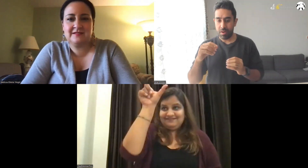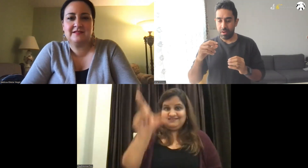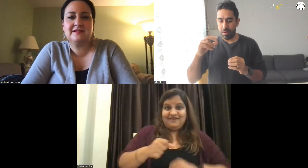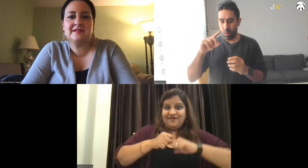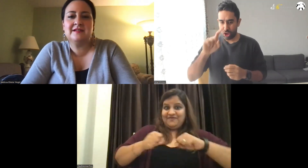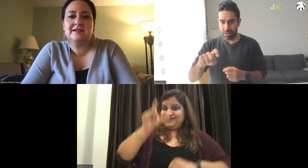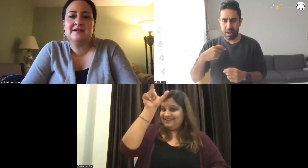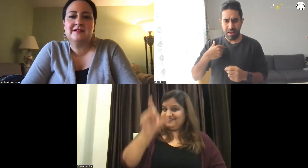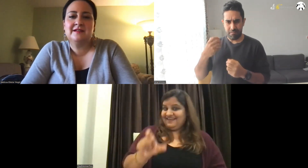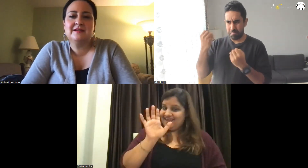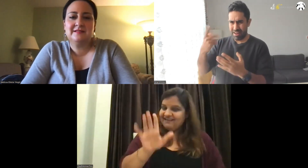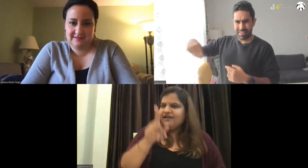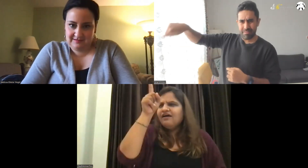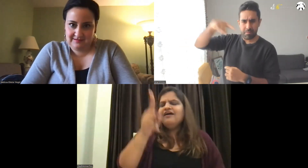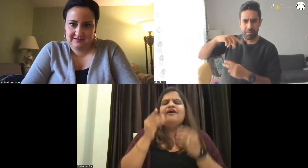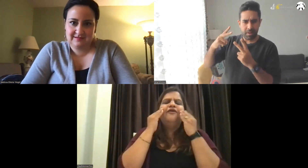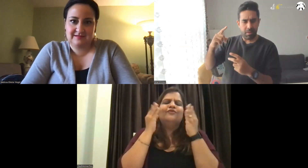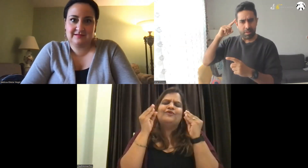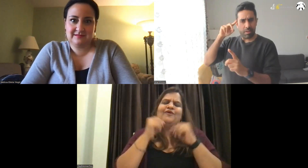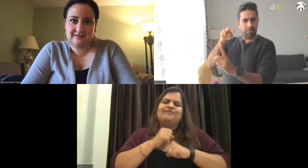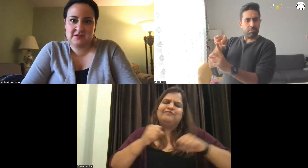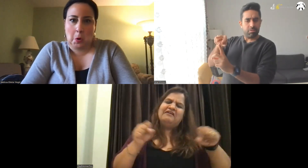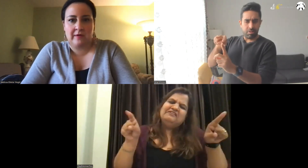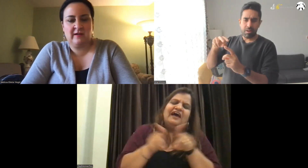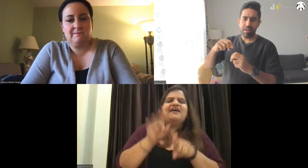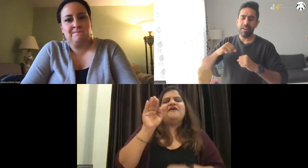And I want to share another doubt that people who are fat,